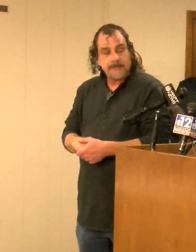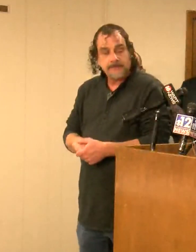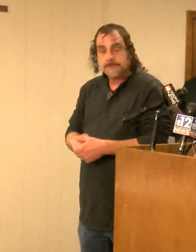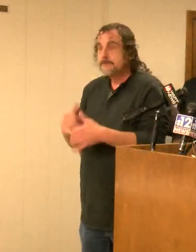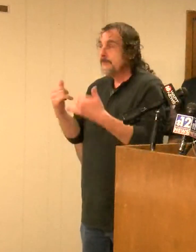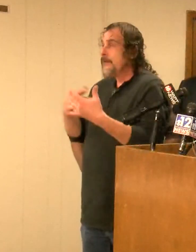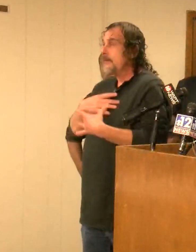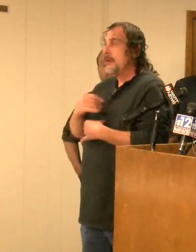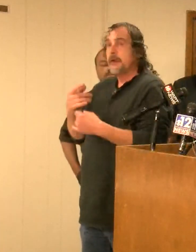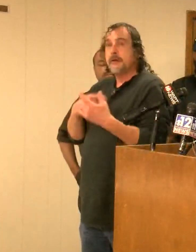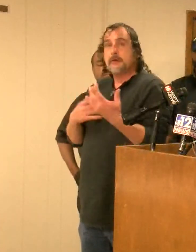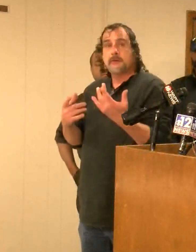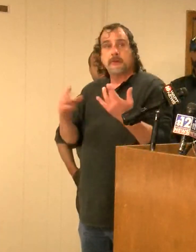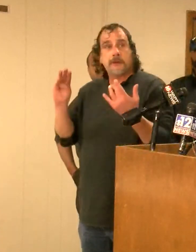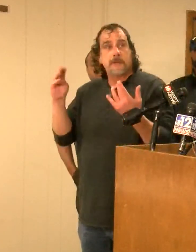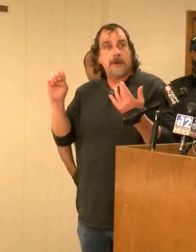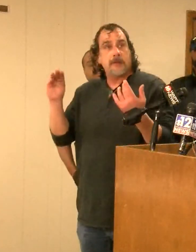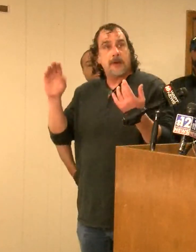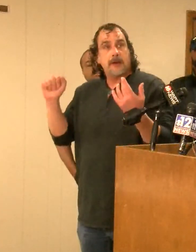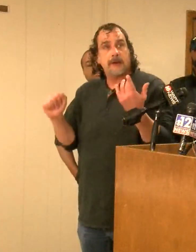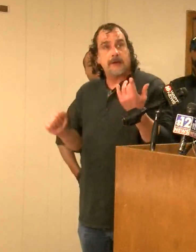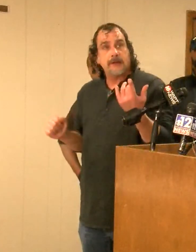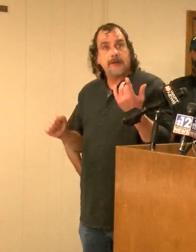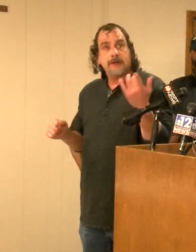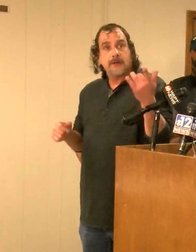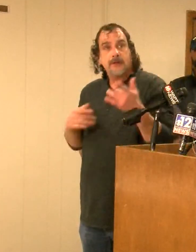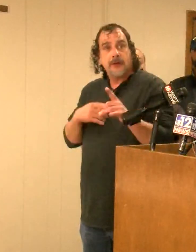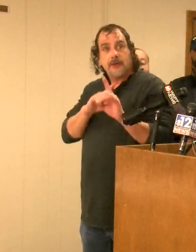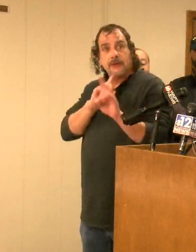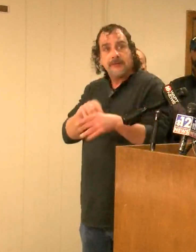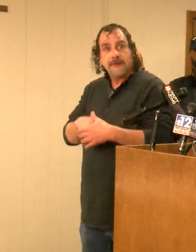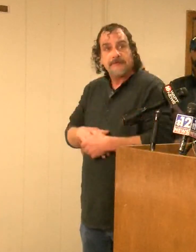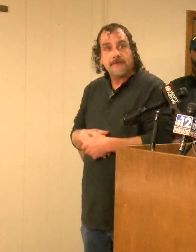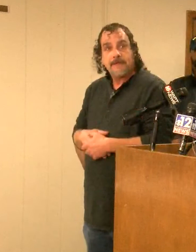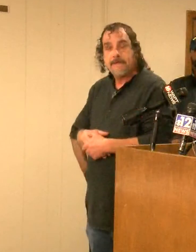Now, if we'd like, to hear from MEMA on their response.